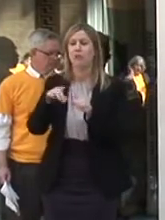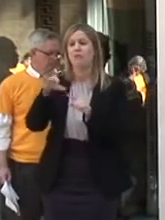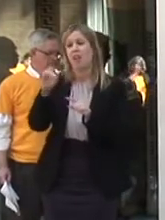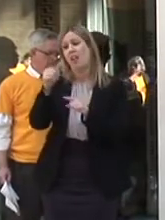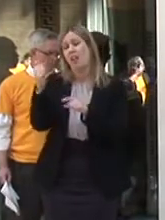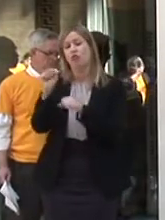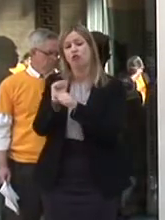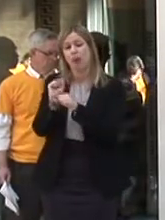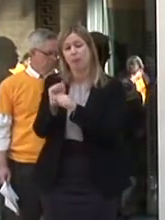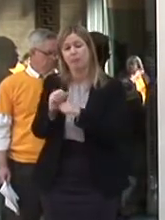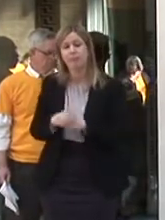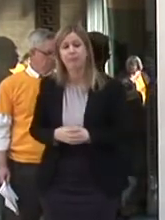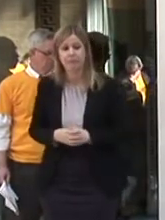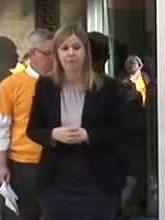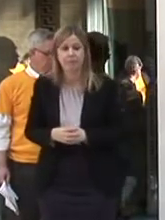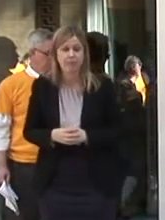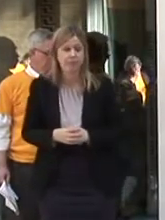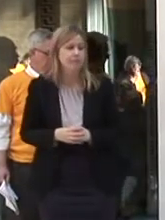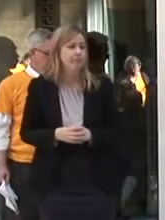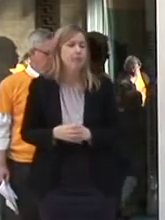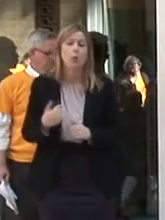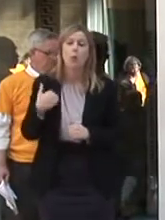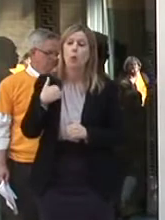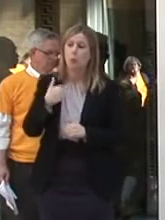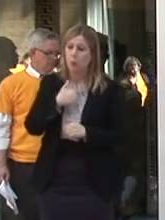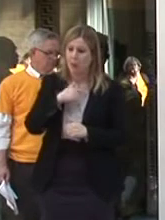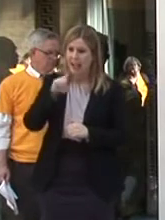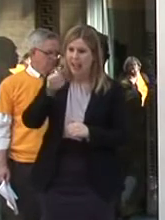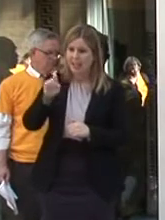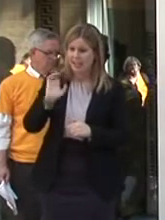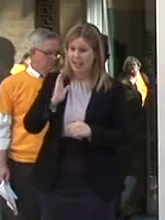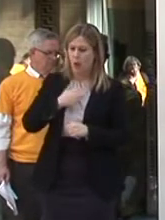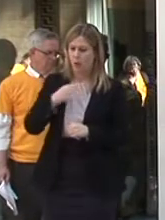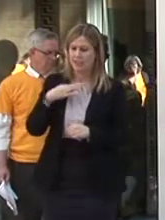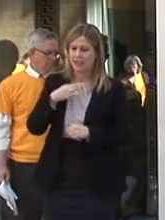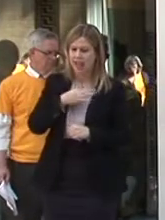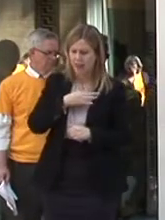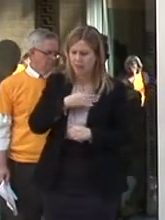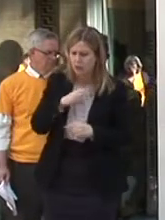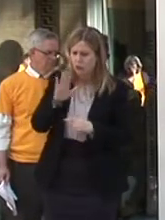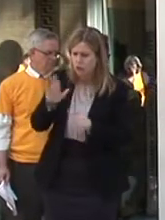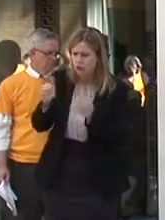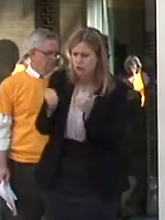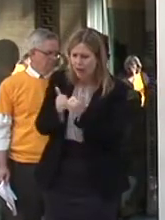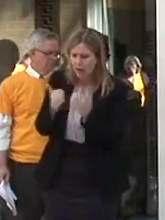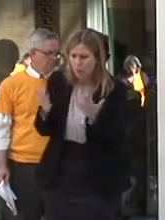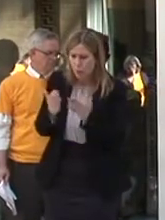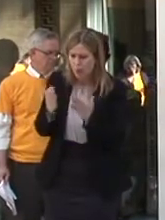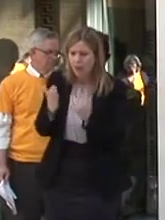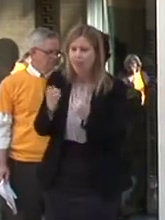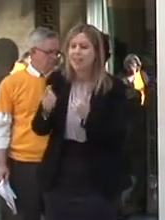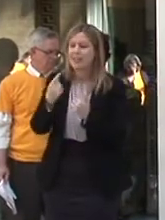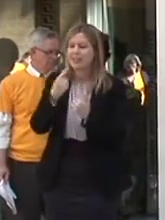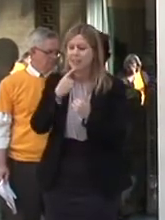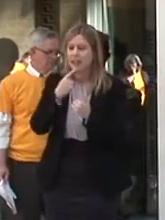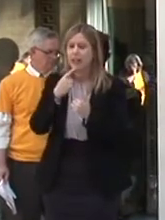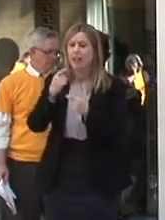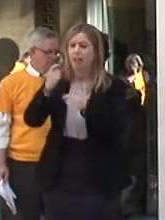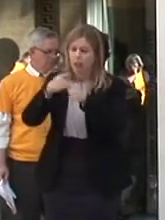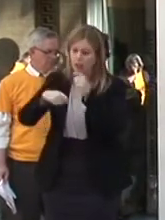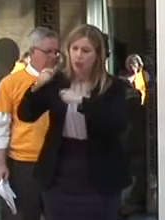or better for less responsibility. We asked our staff about the challenges they face, and they replied that continued staff turnover